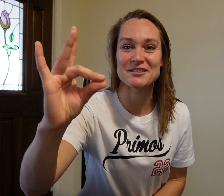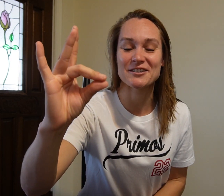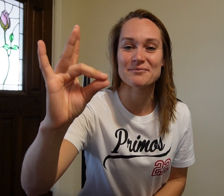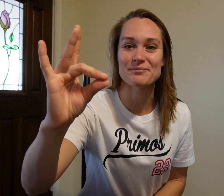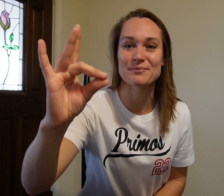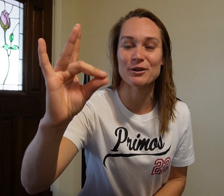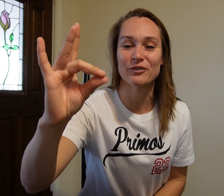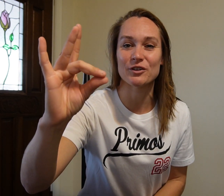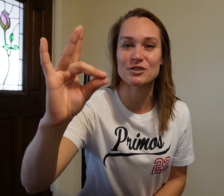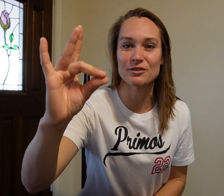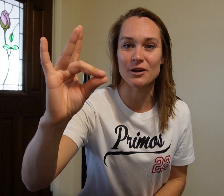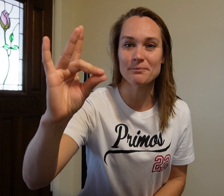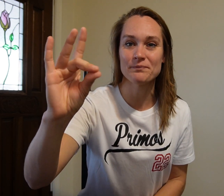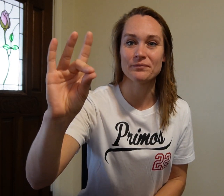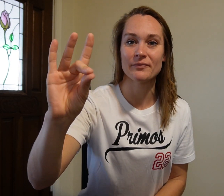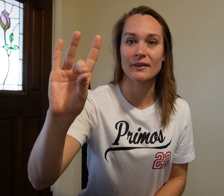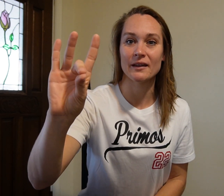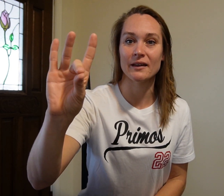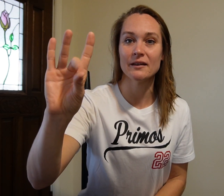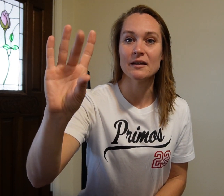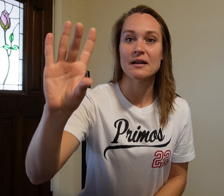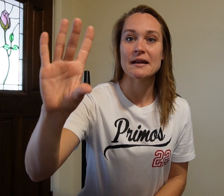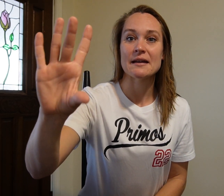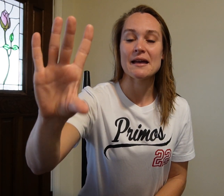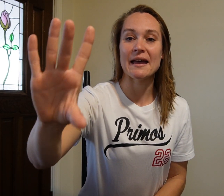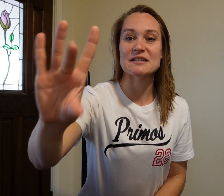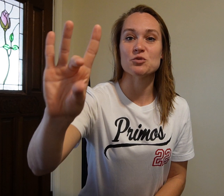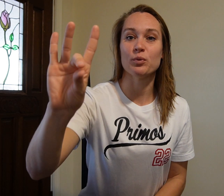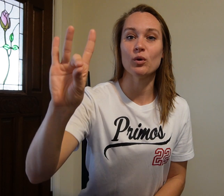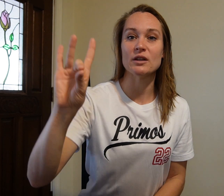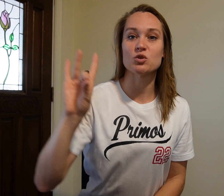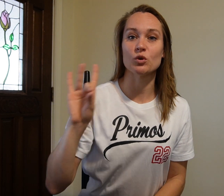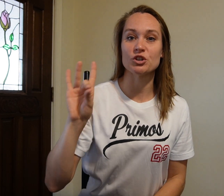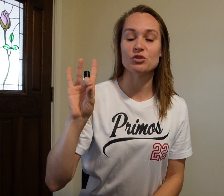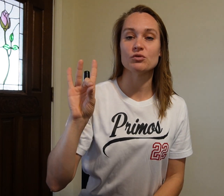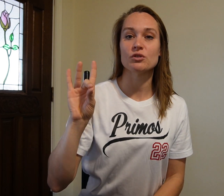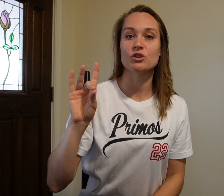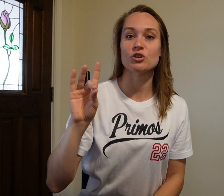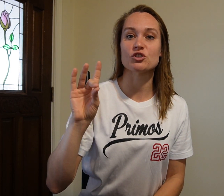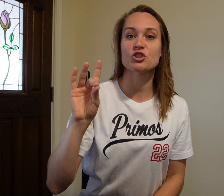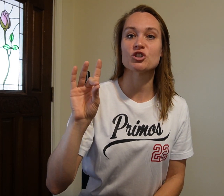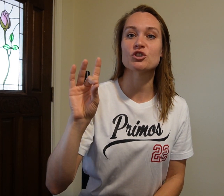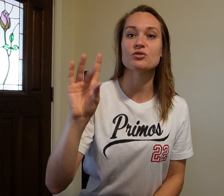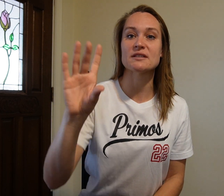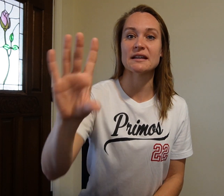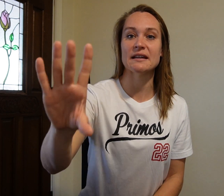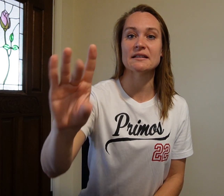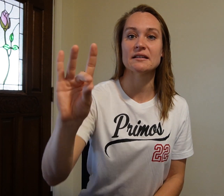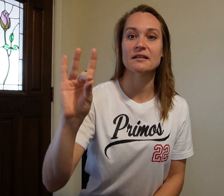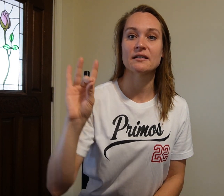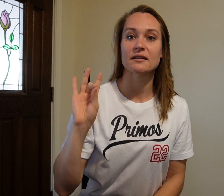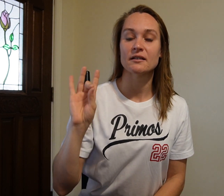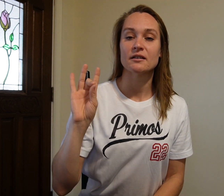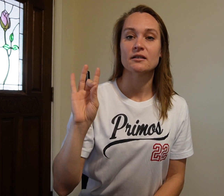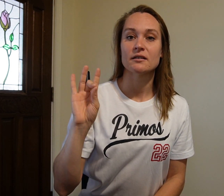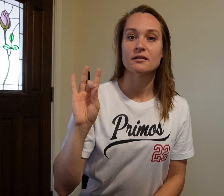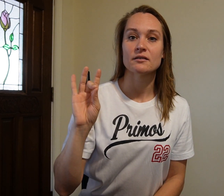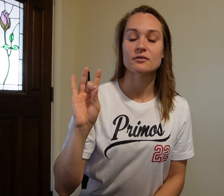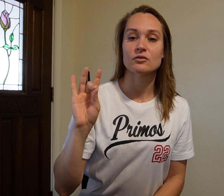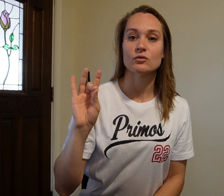your middle finger to your thumb. Okay. As you pull it toward you, you're choosing it.